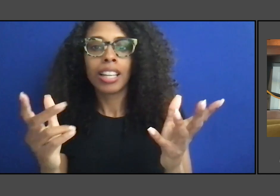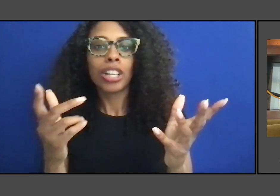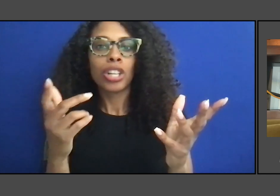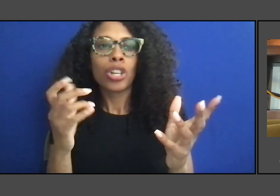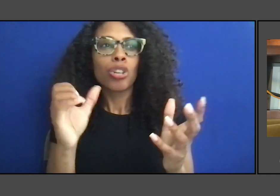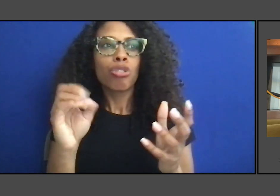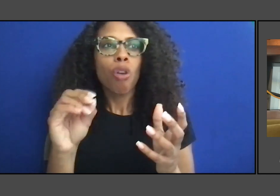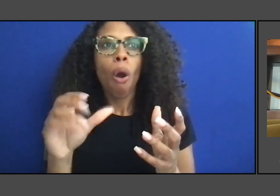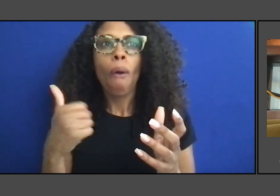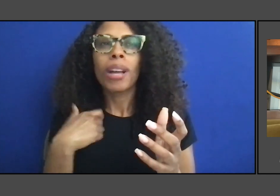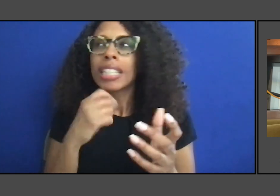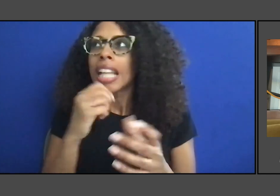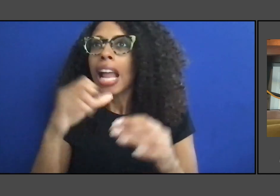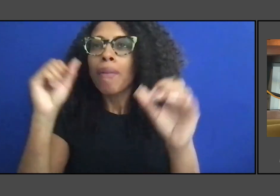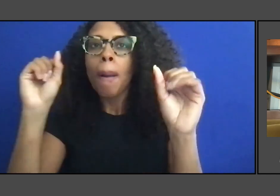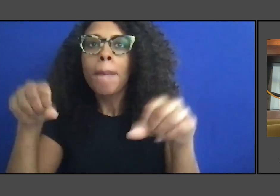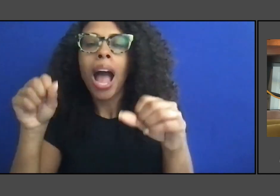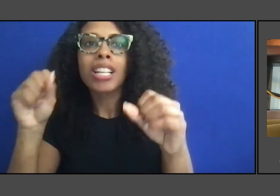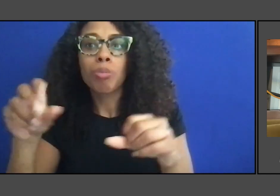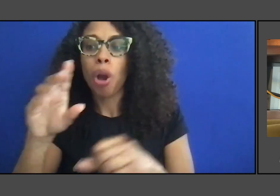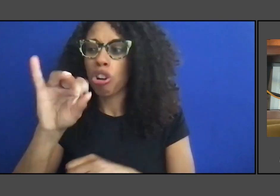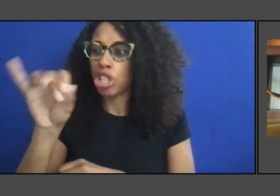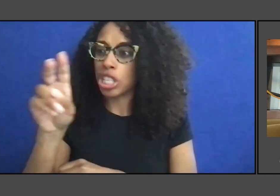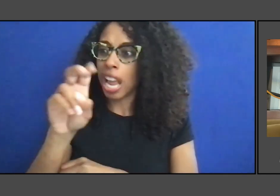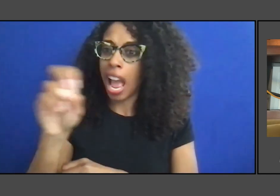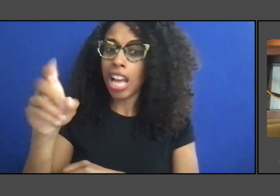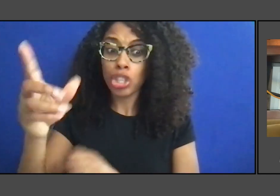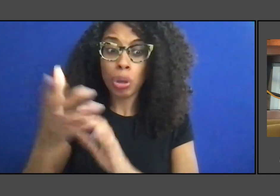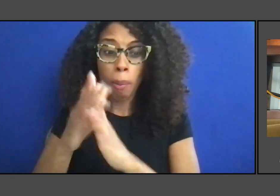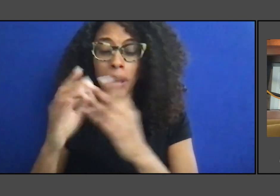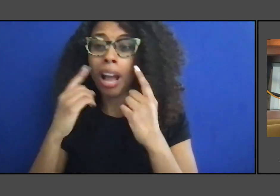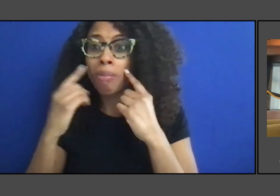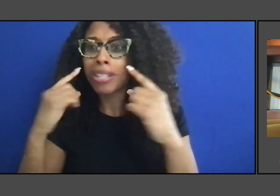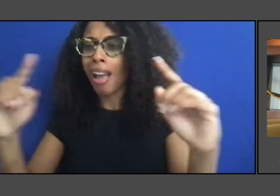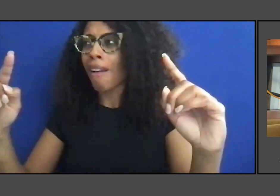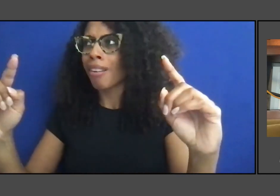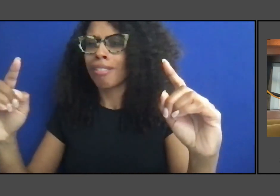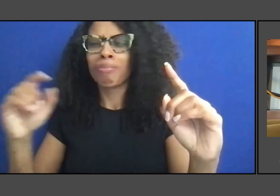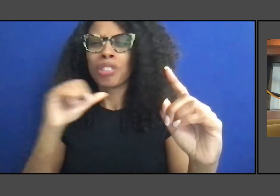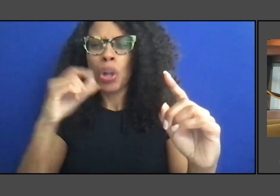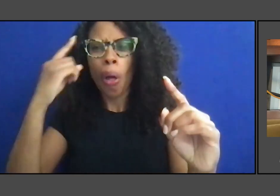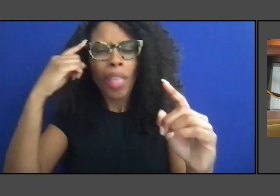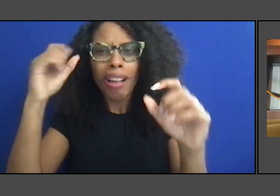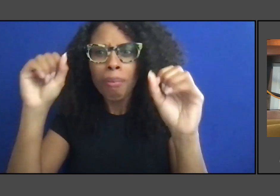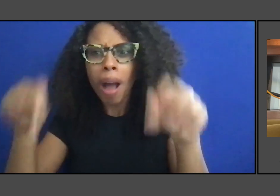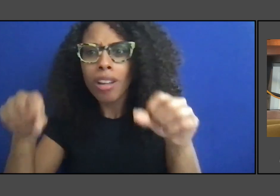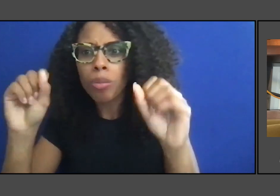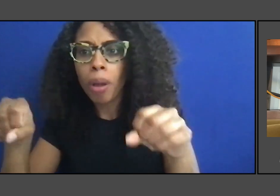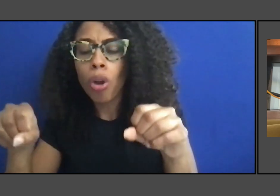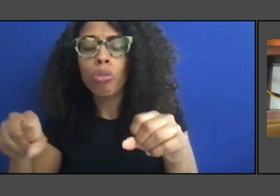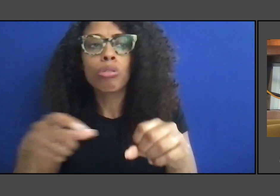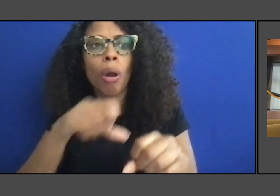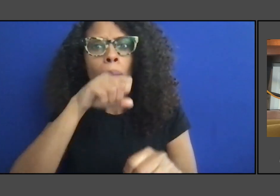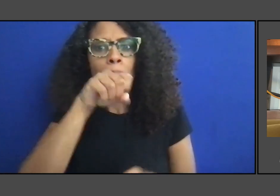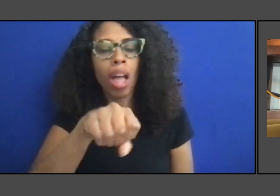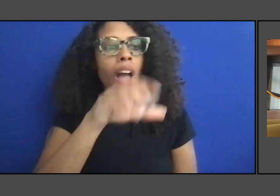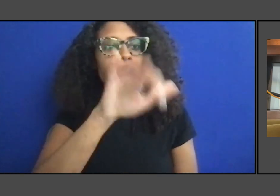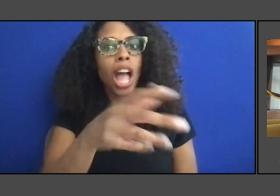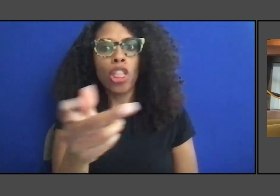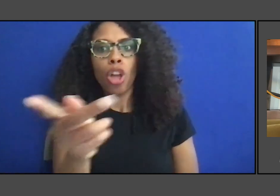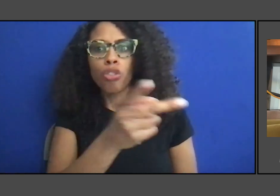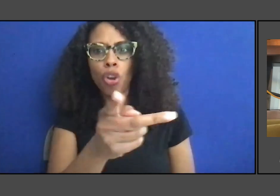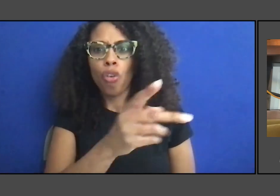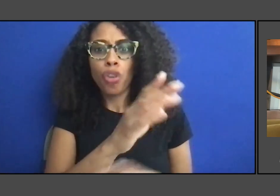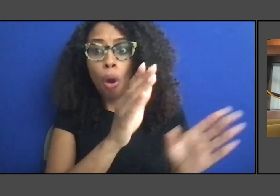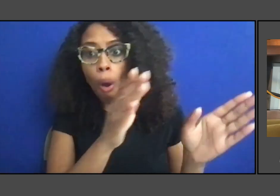I feel, you all really pointing your focus back towards these ones that are still among